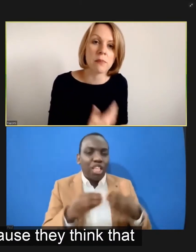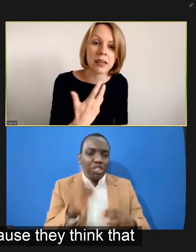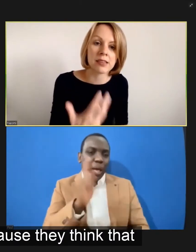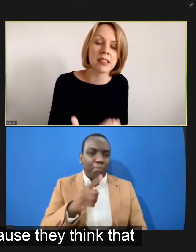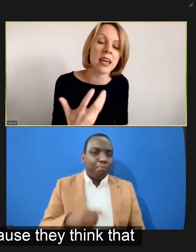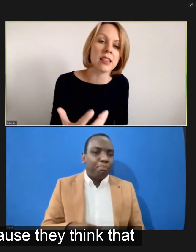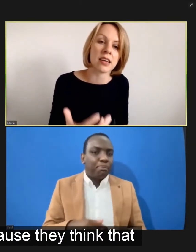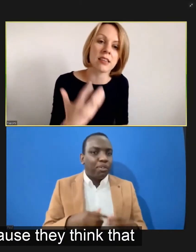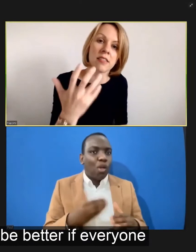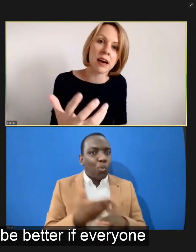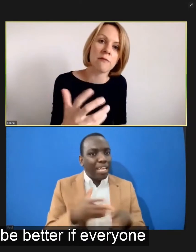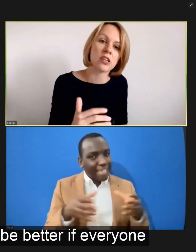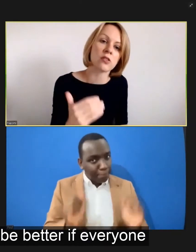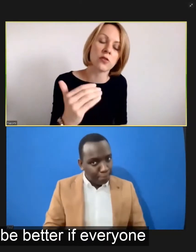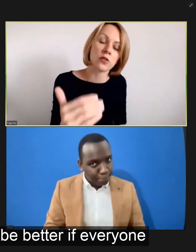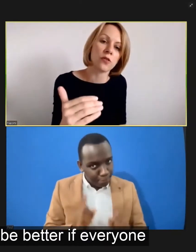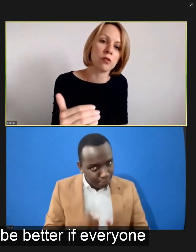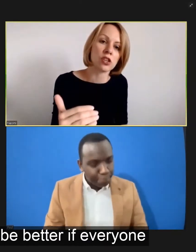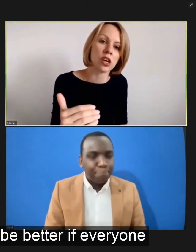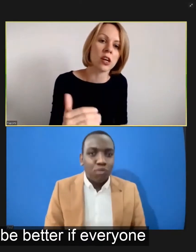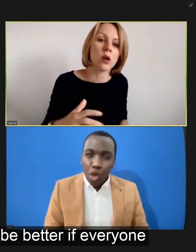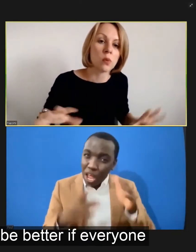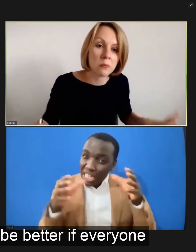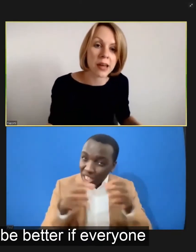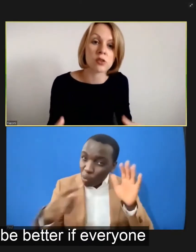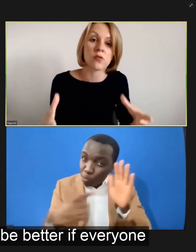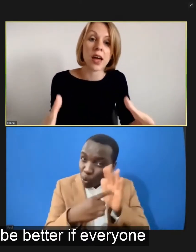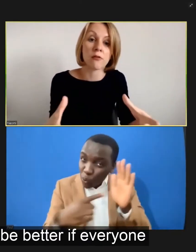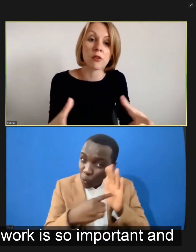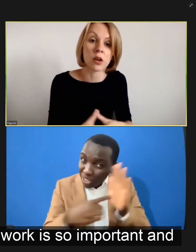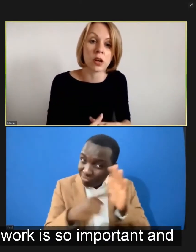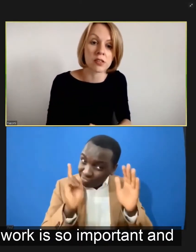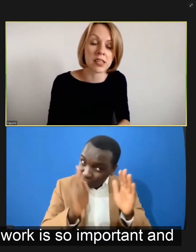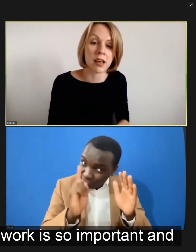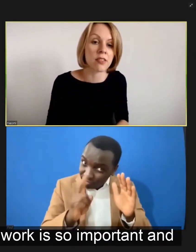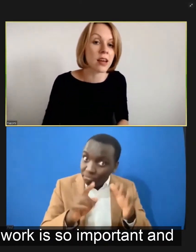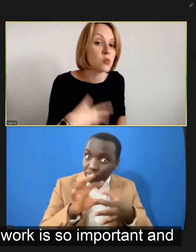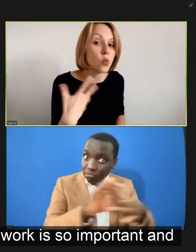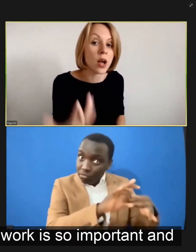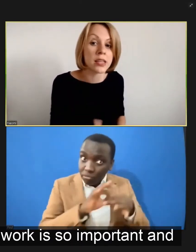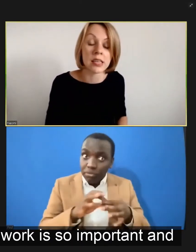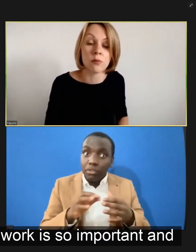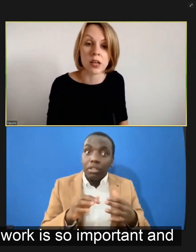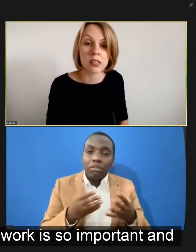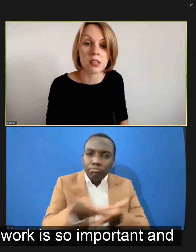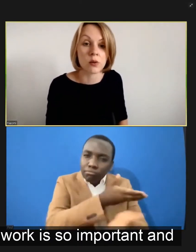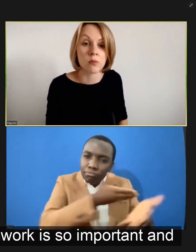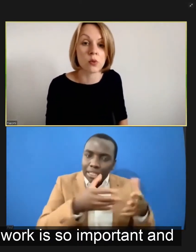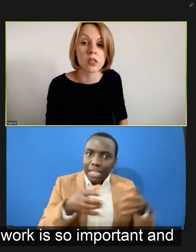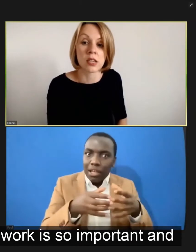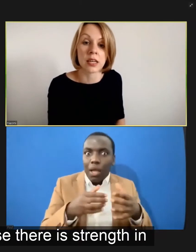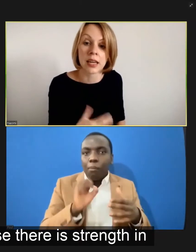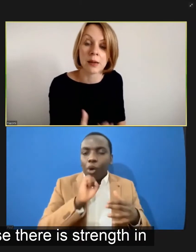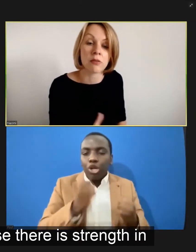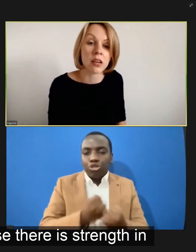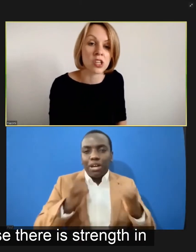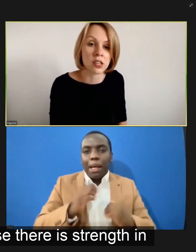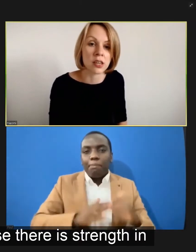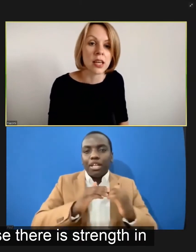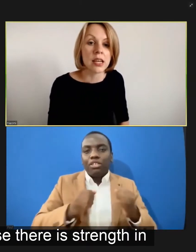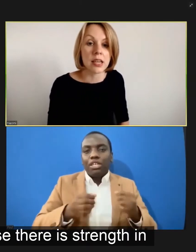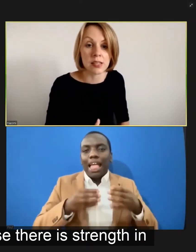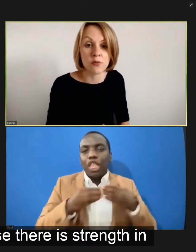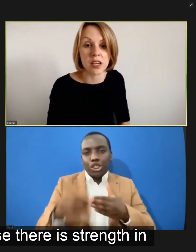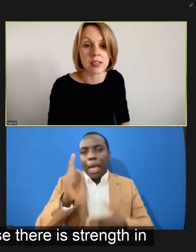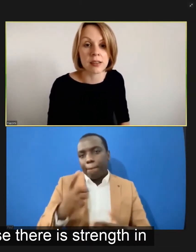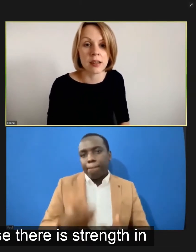because they think that that vision for the future will be better if everyone goes together. That is why teamwork is so important, and collaboration